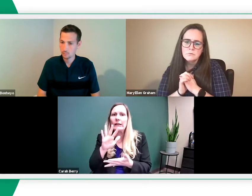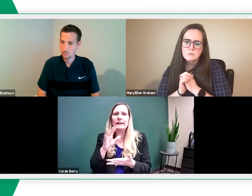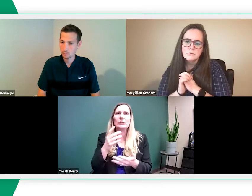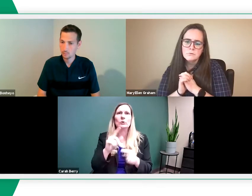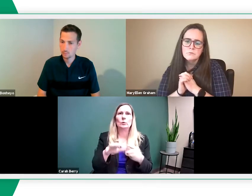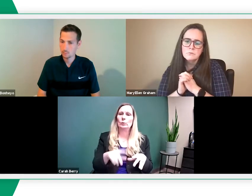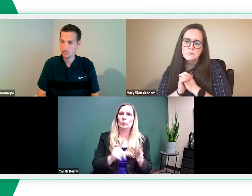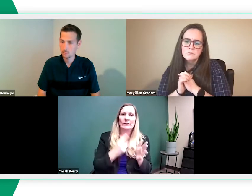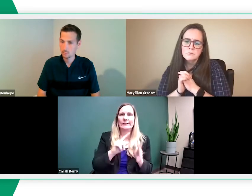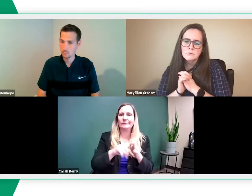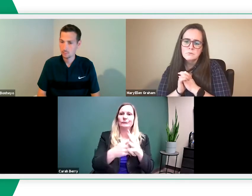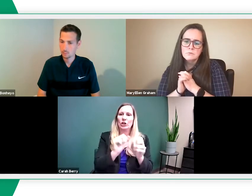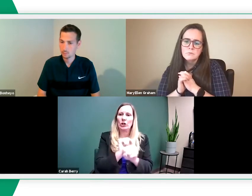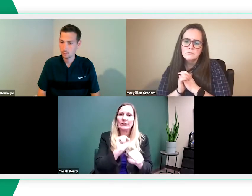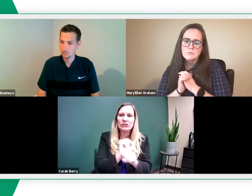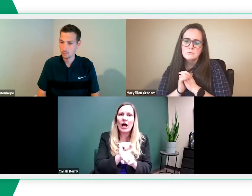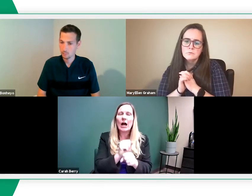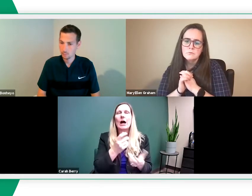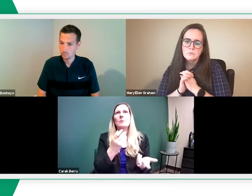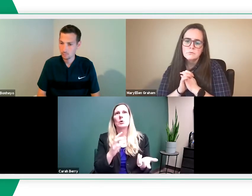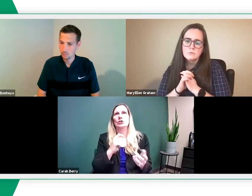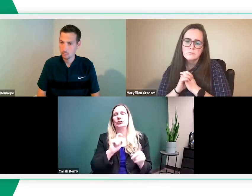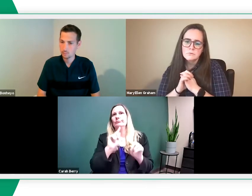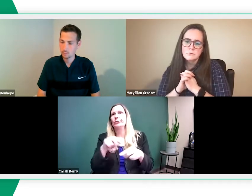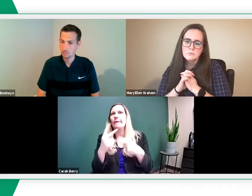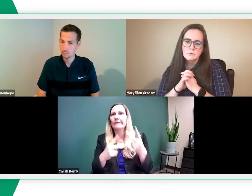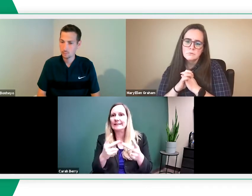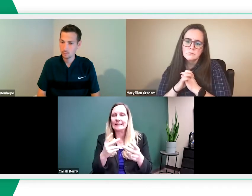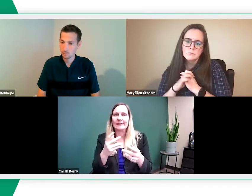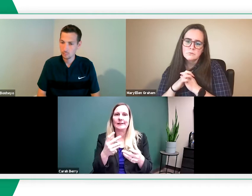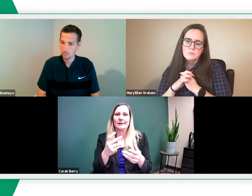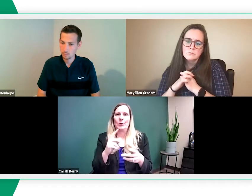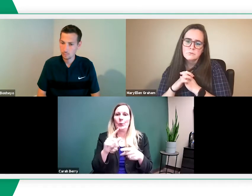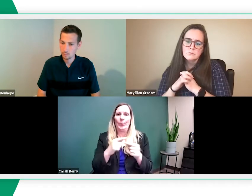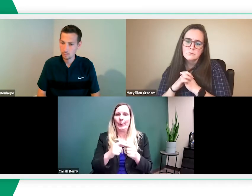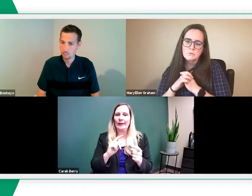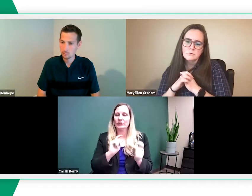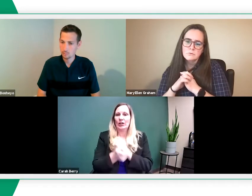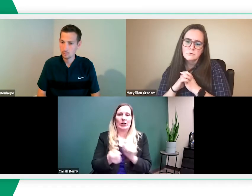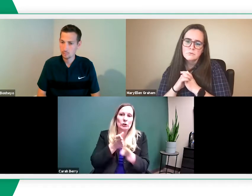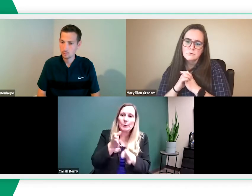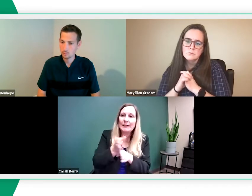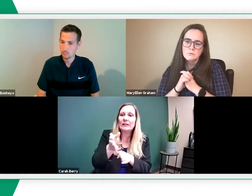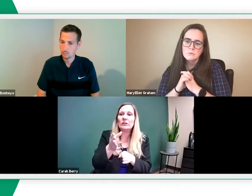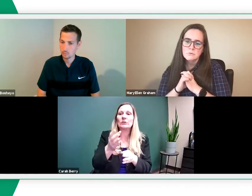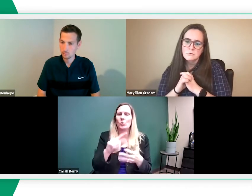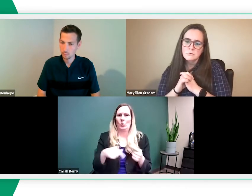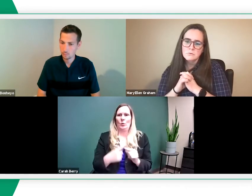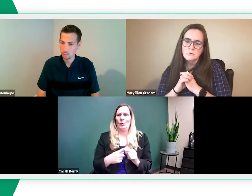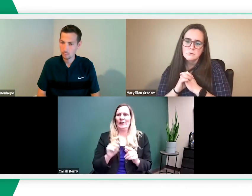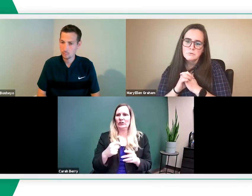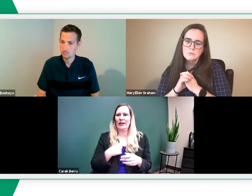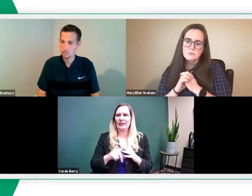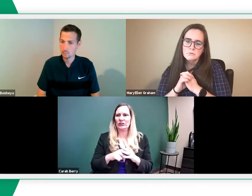invest? What do you do after college? When you start a job, should you go visit a financial advisor? When you